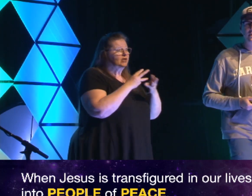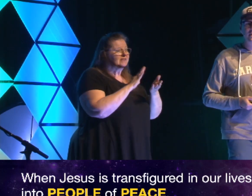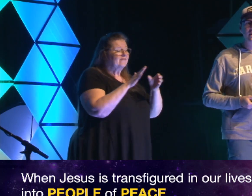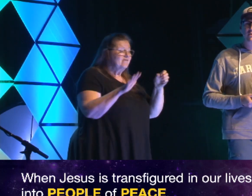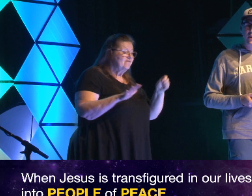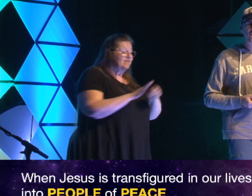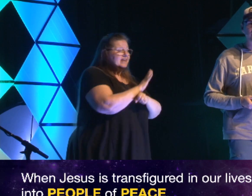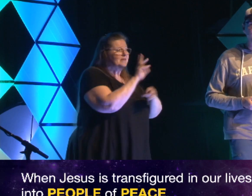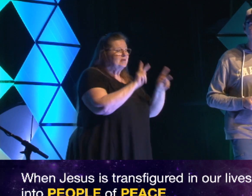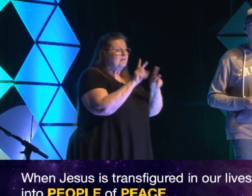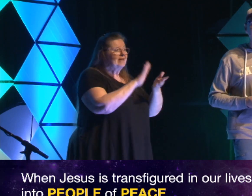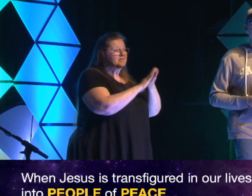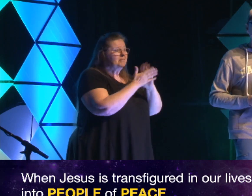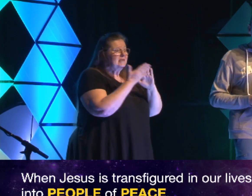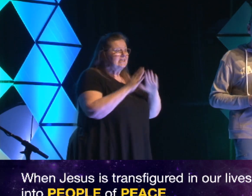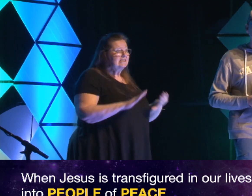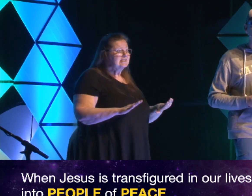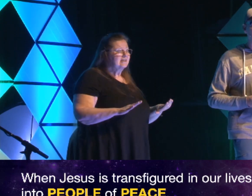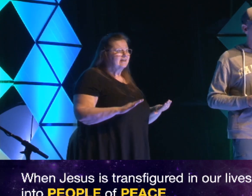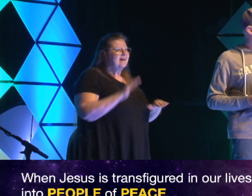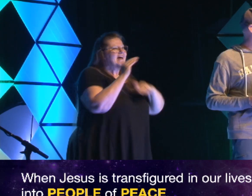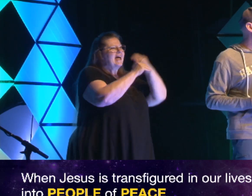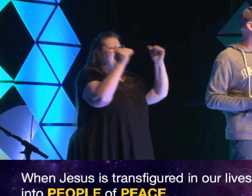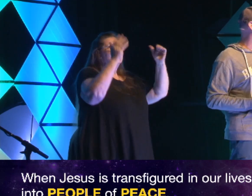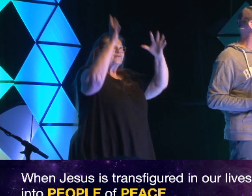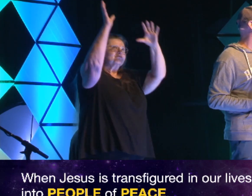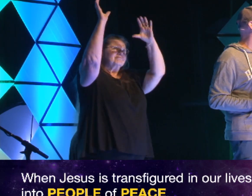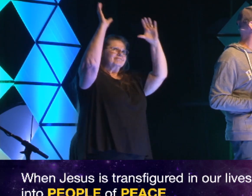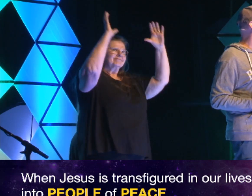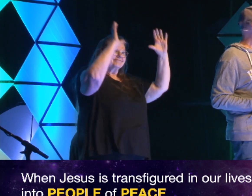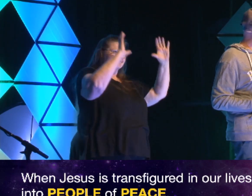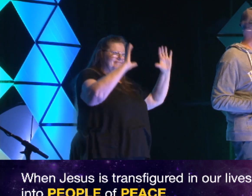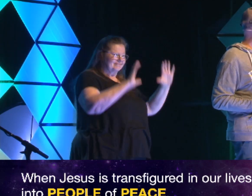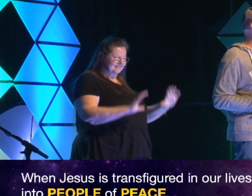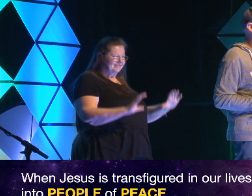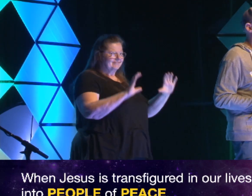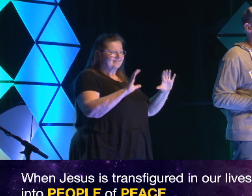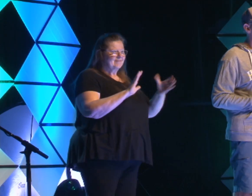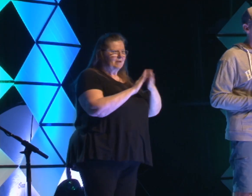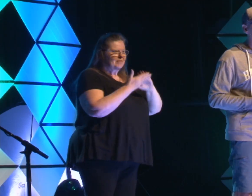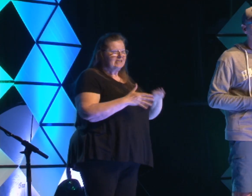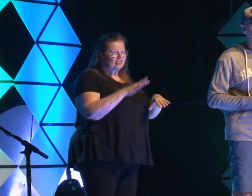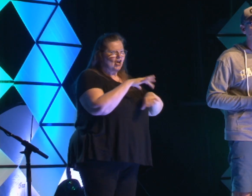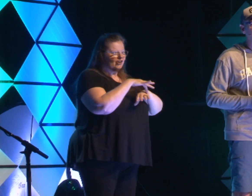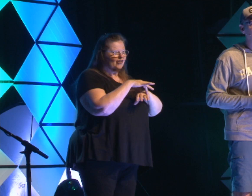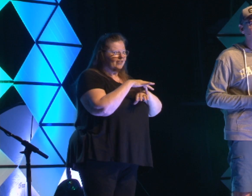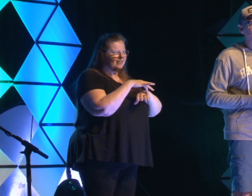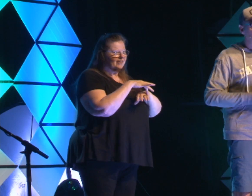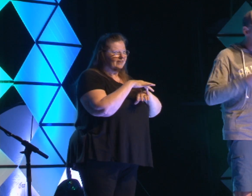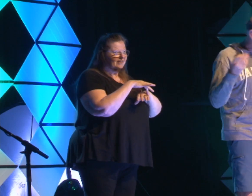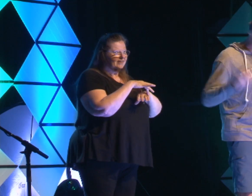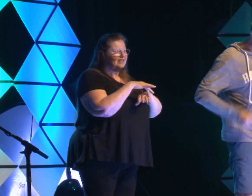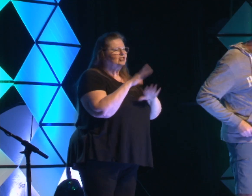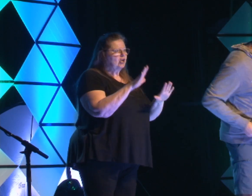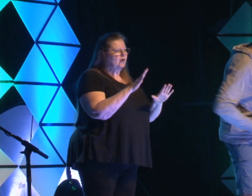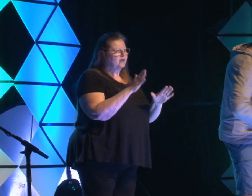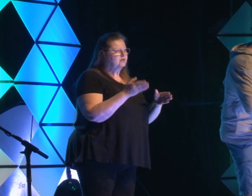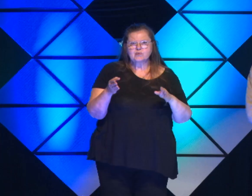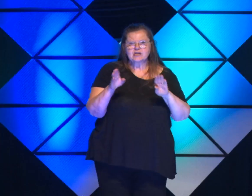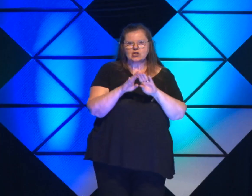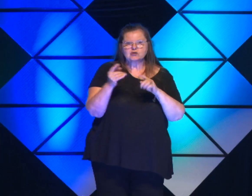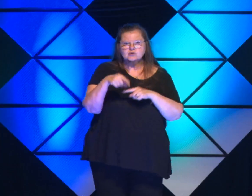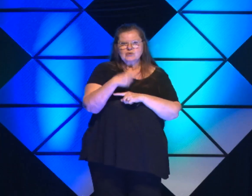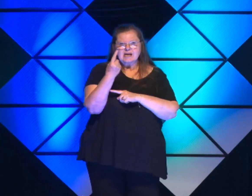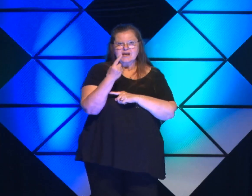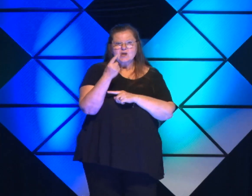peace, eventually heaven will come down to earth and there will be peace on earth. So as we wrap up today, what is